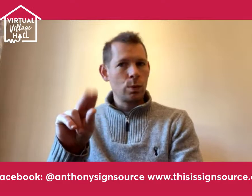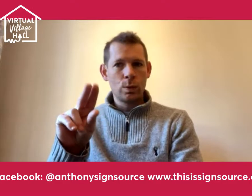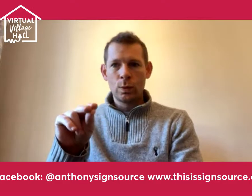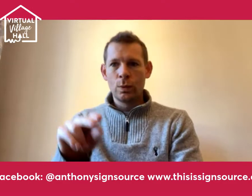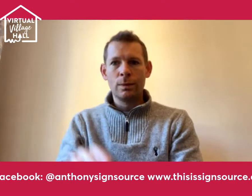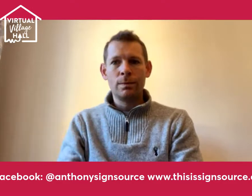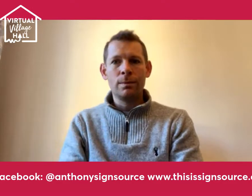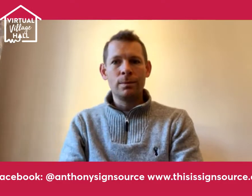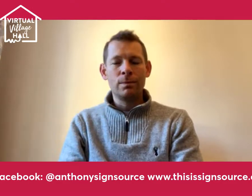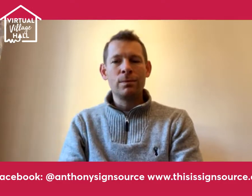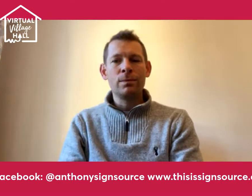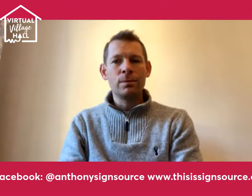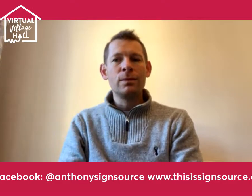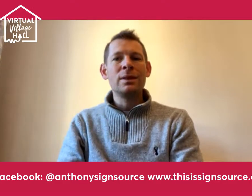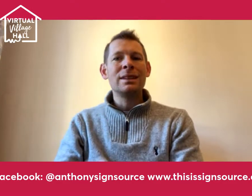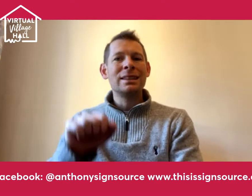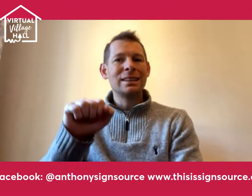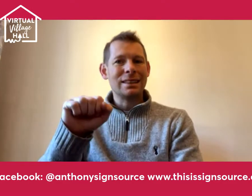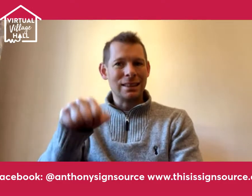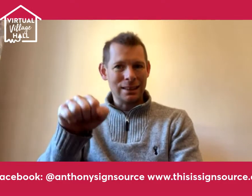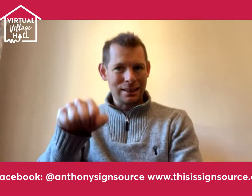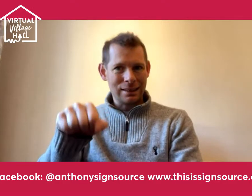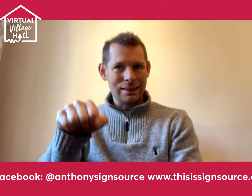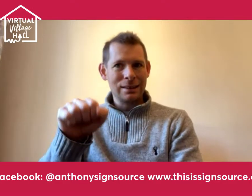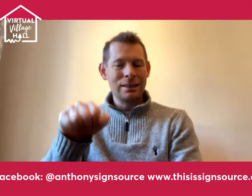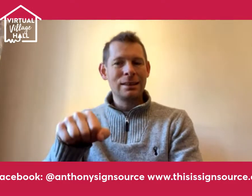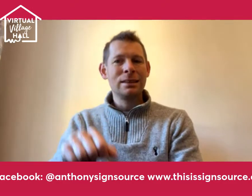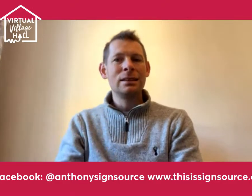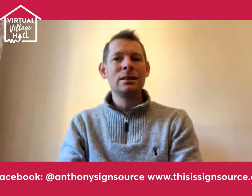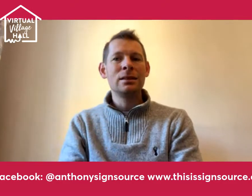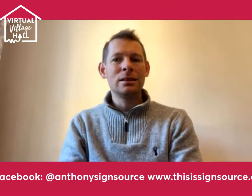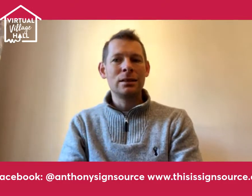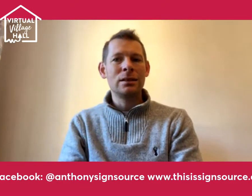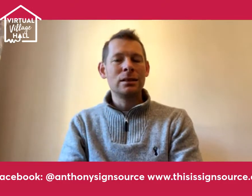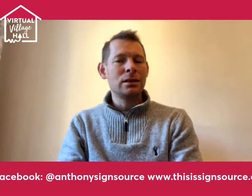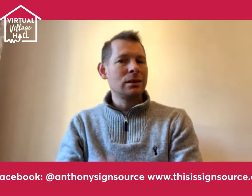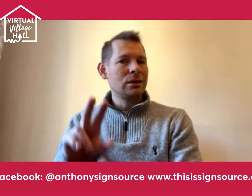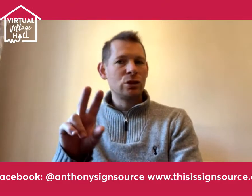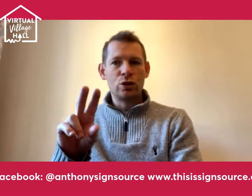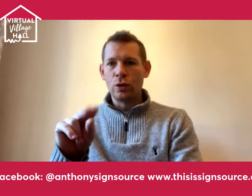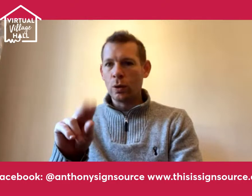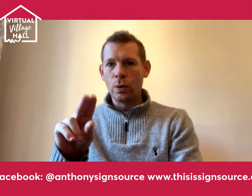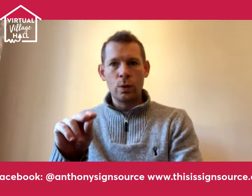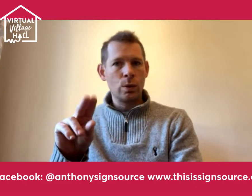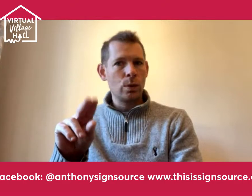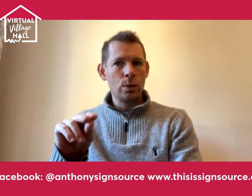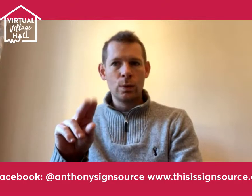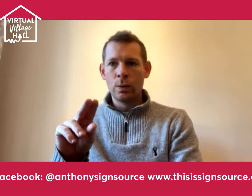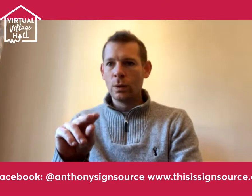and no. Yes and